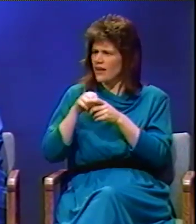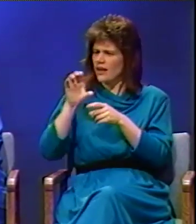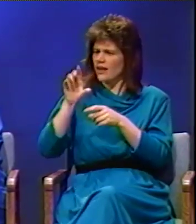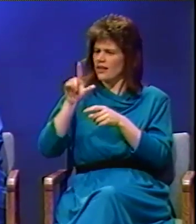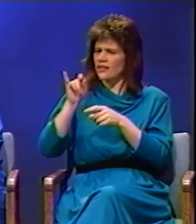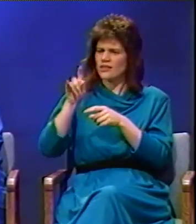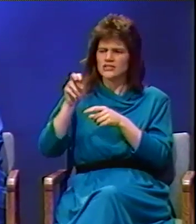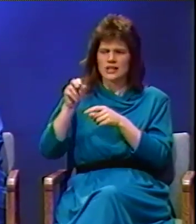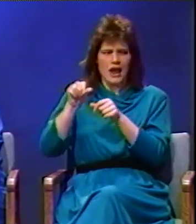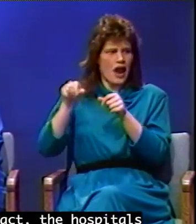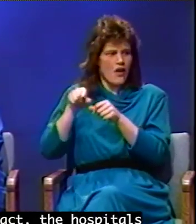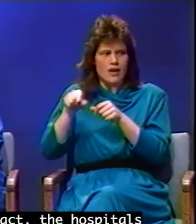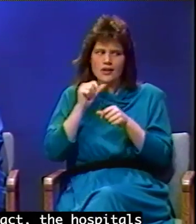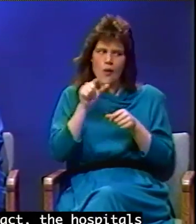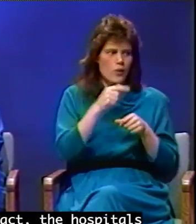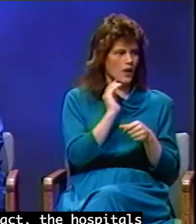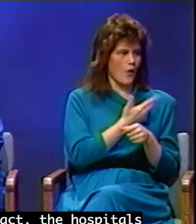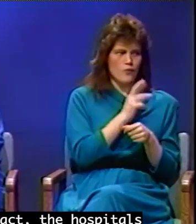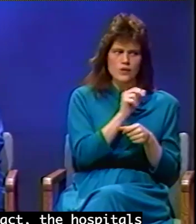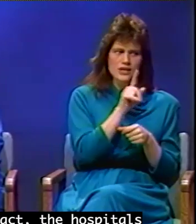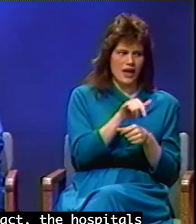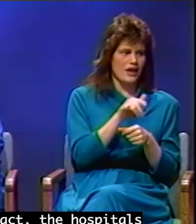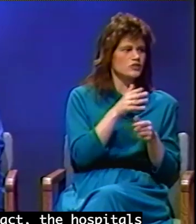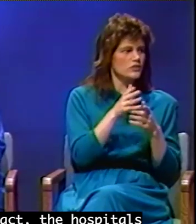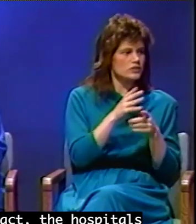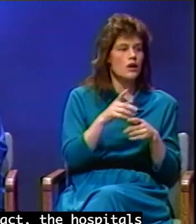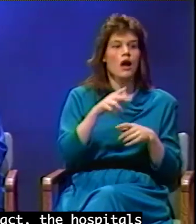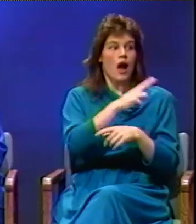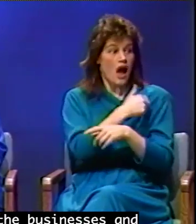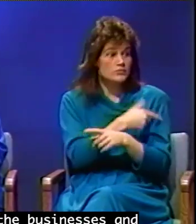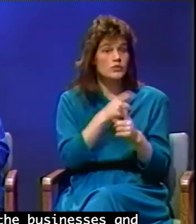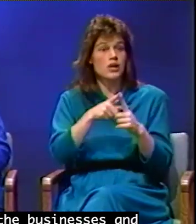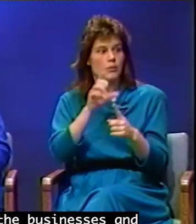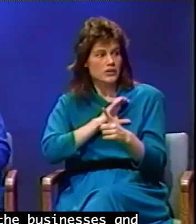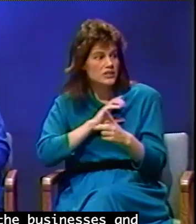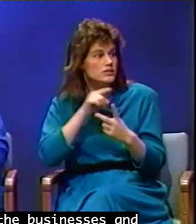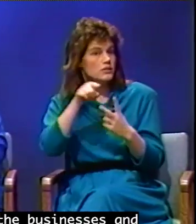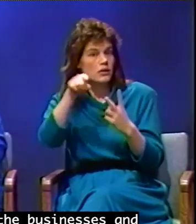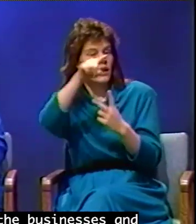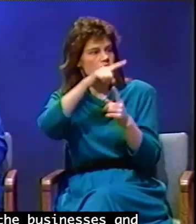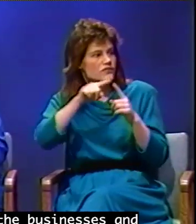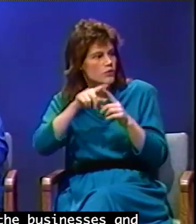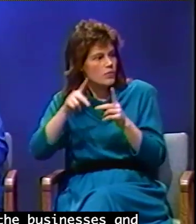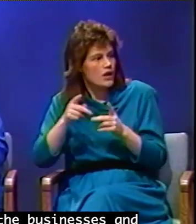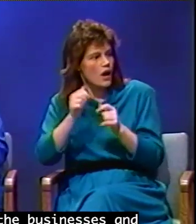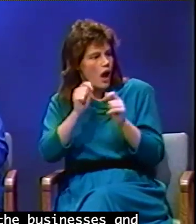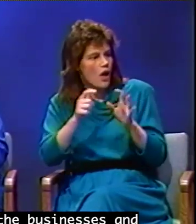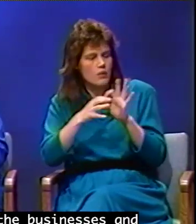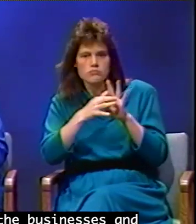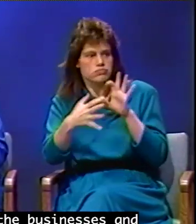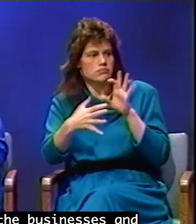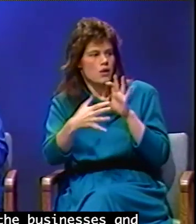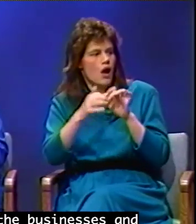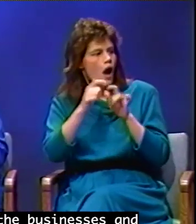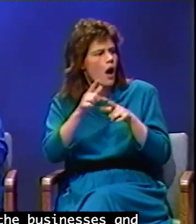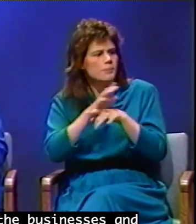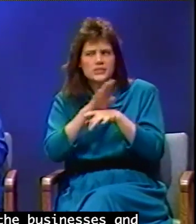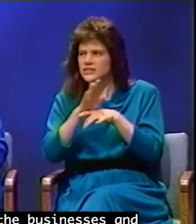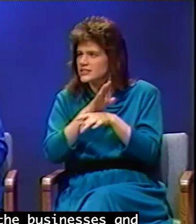out of service. It was, in fact, the hospitals and the police stations and all of the businesses and residents in the entire